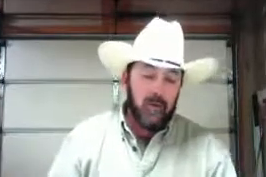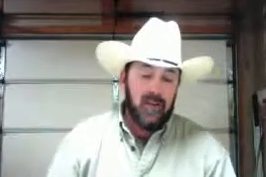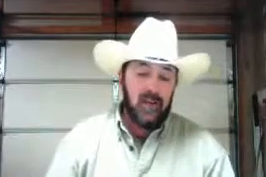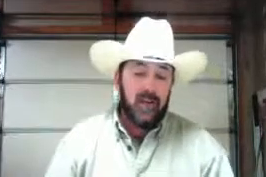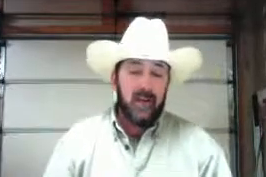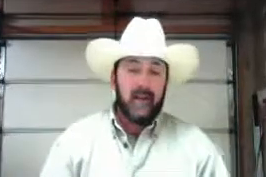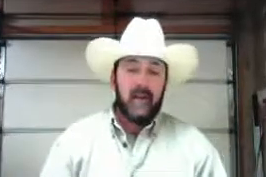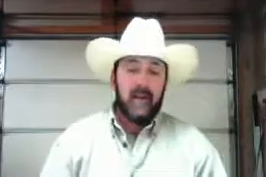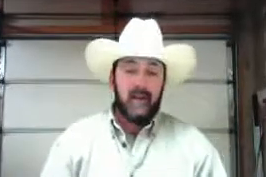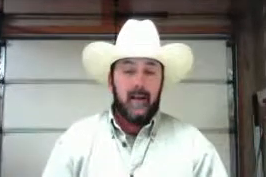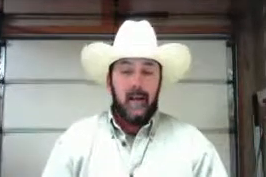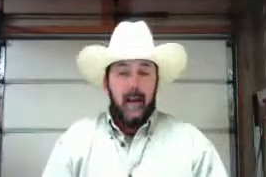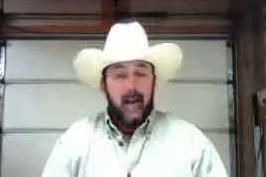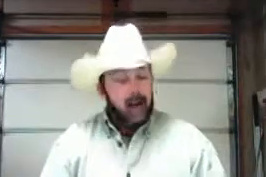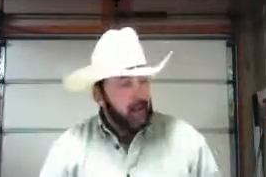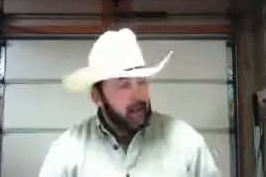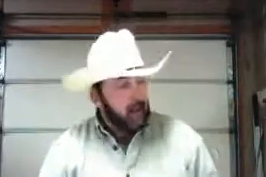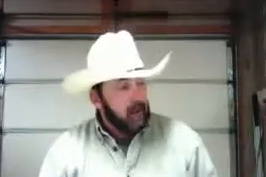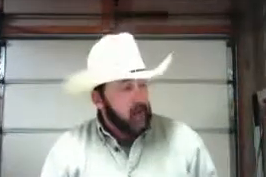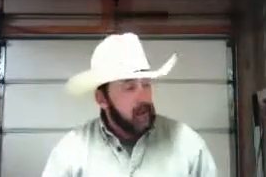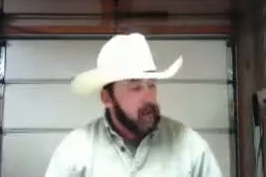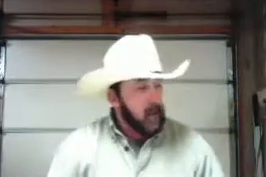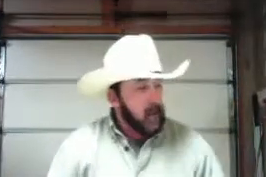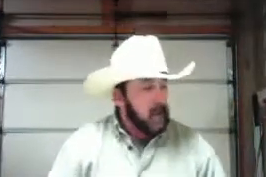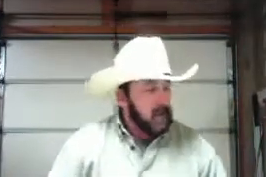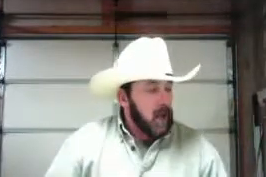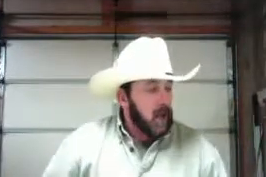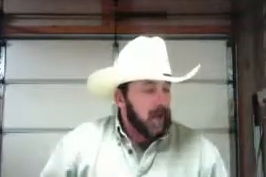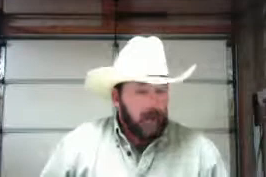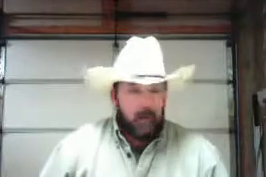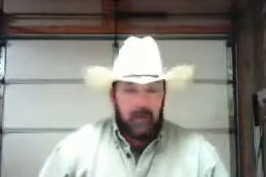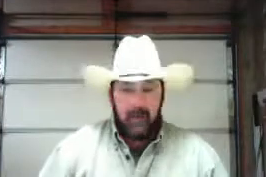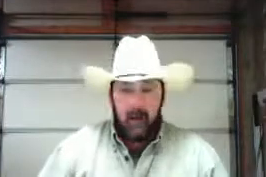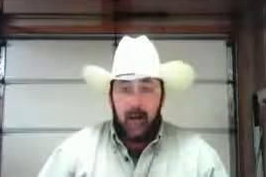as dedicated as an Islamic person is to Allah.